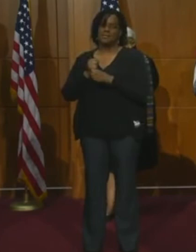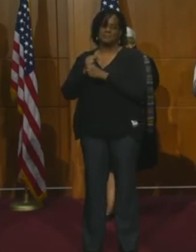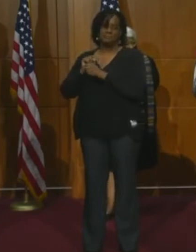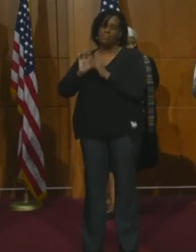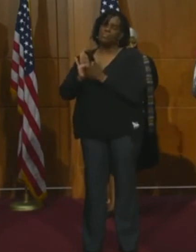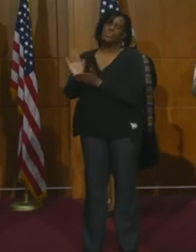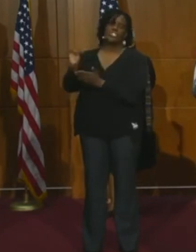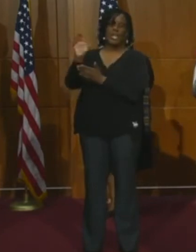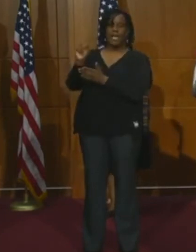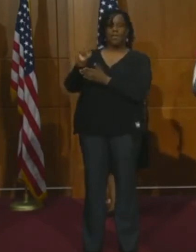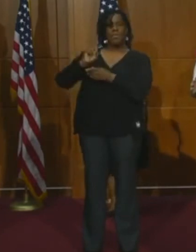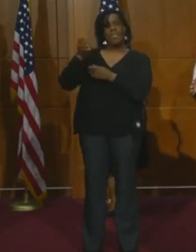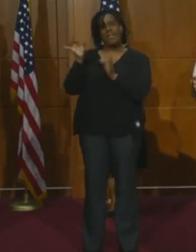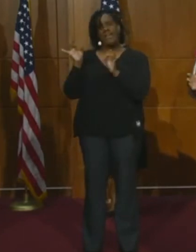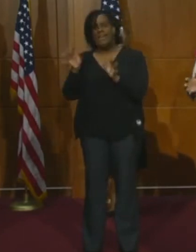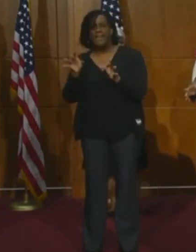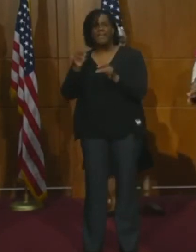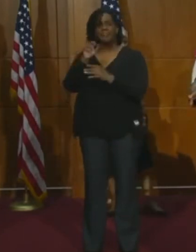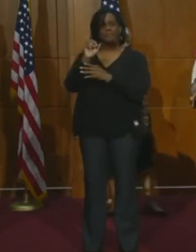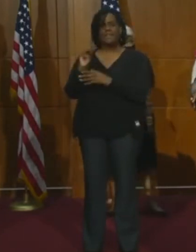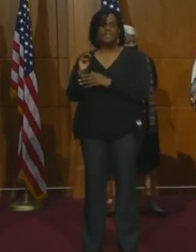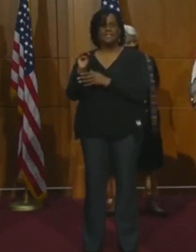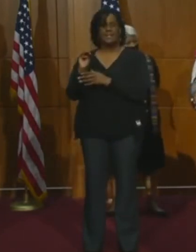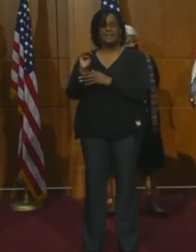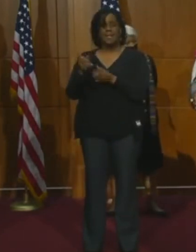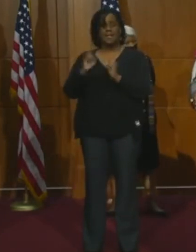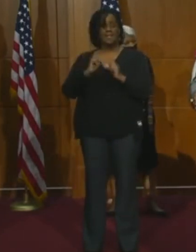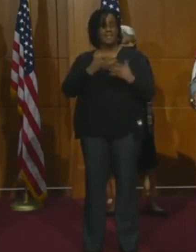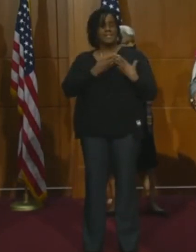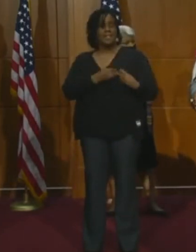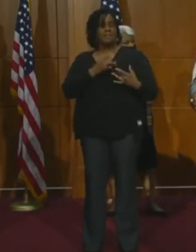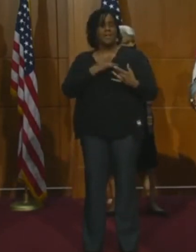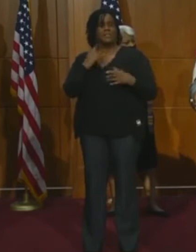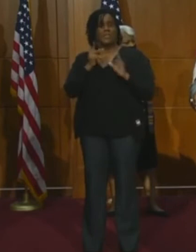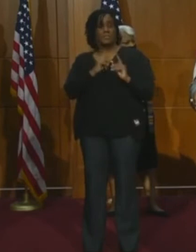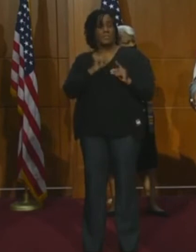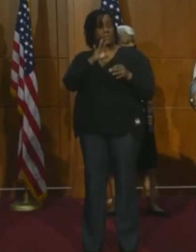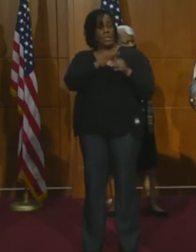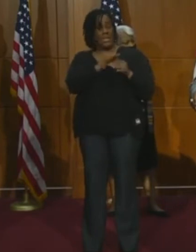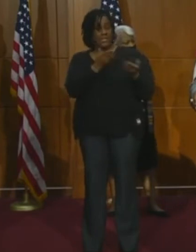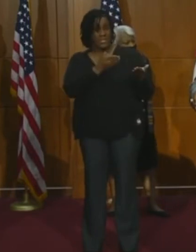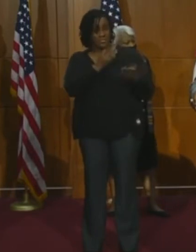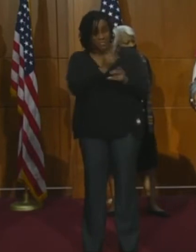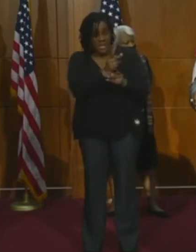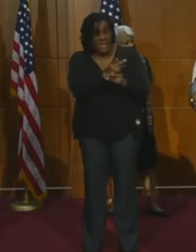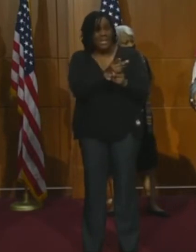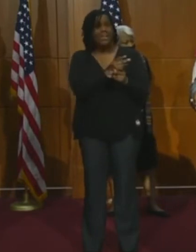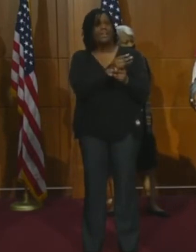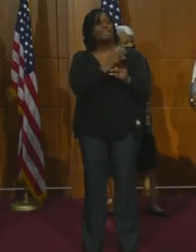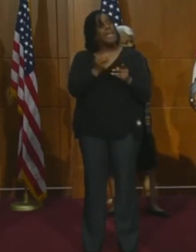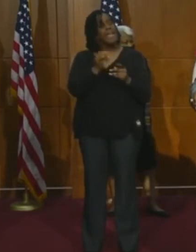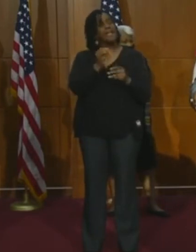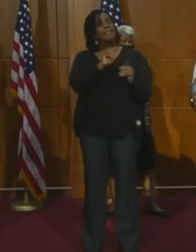hate, racism, and bitterness and give us hearts for the people that we are elected to serve and hearts for the people that we took an oath